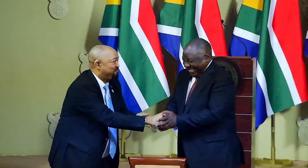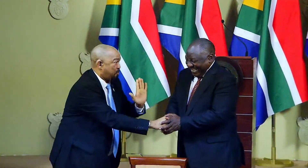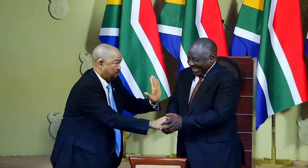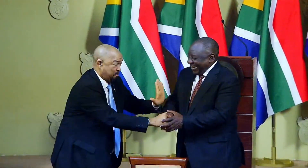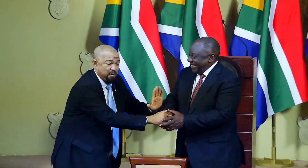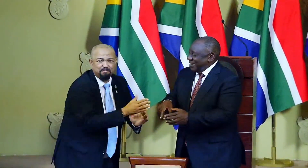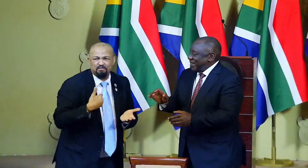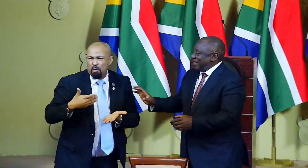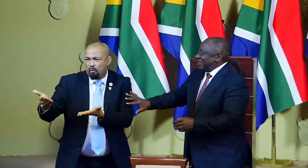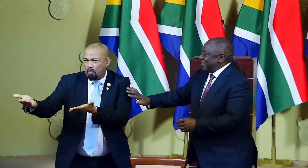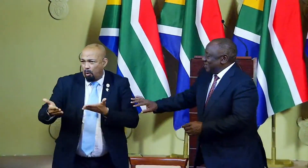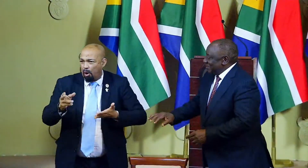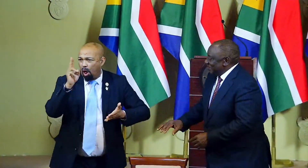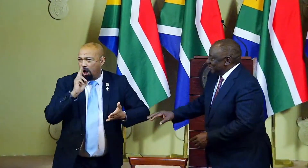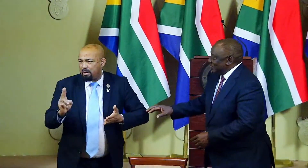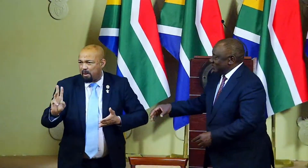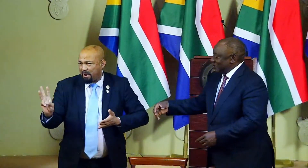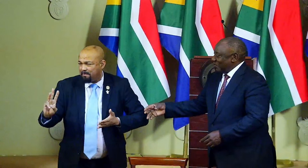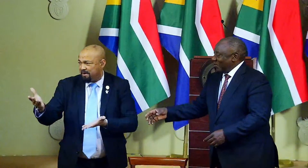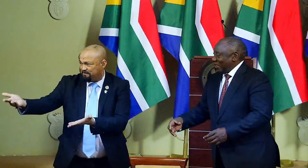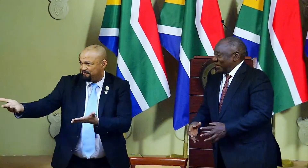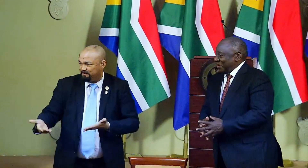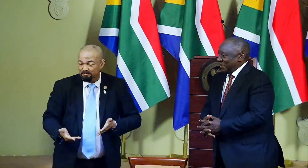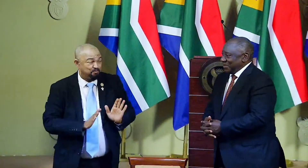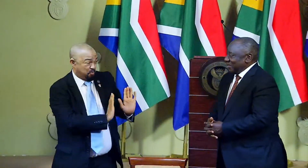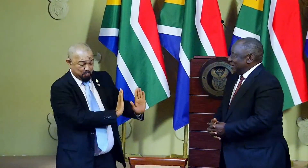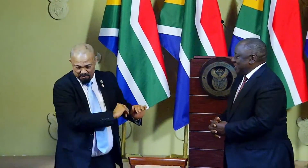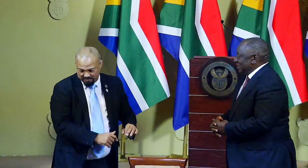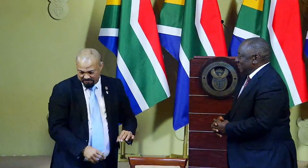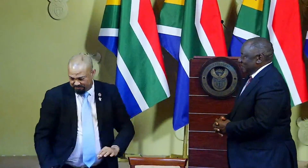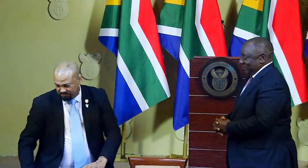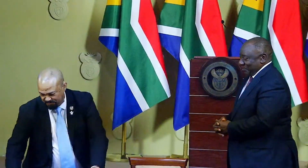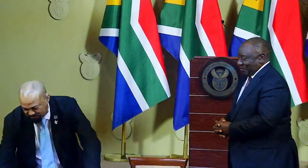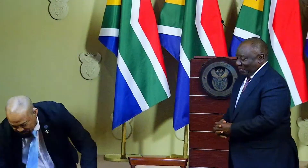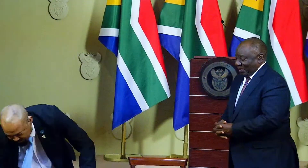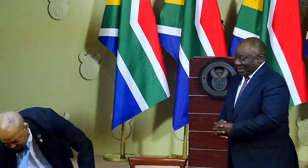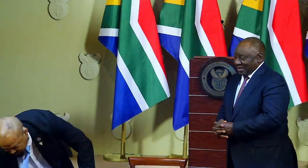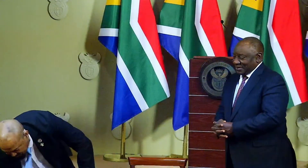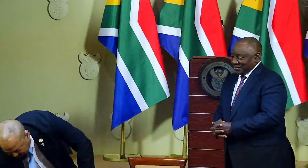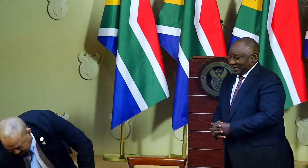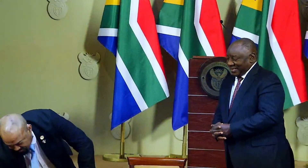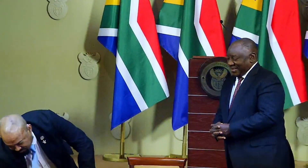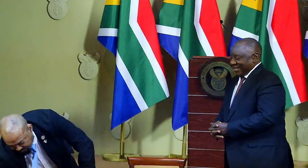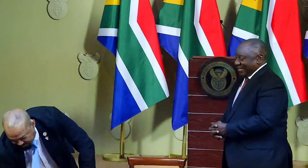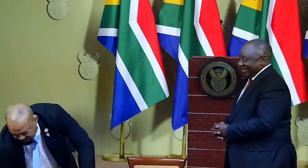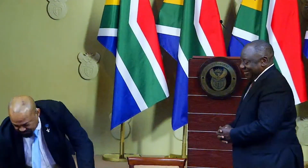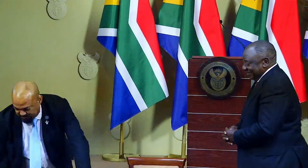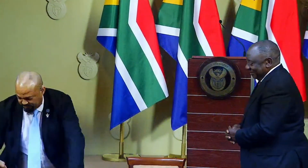Thank you. I want to ask Honorable Wilma to come forward.